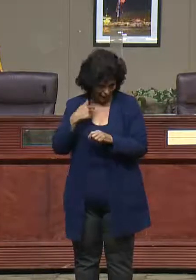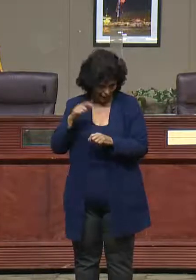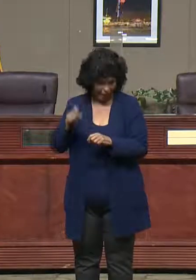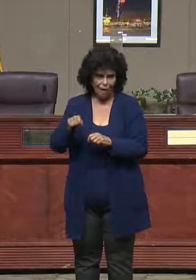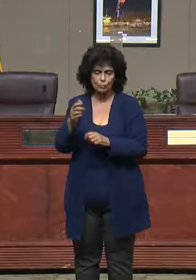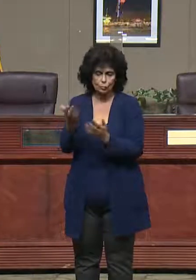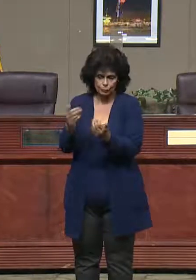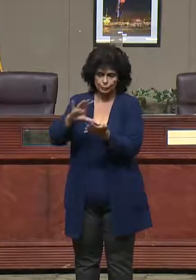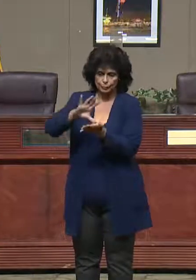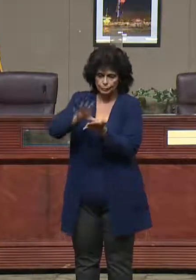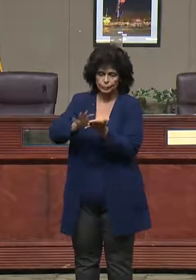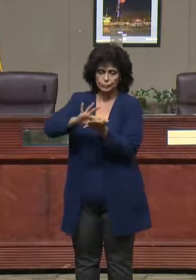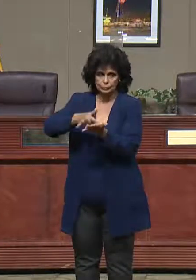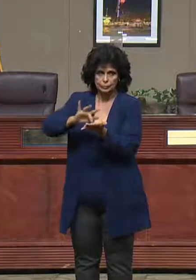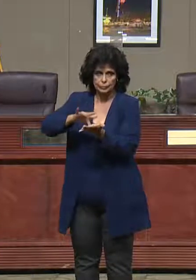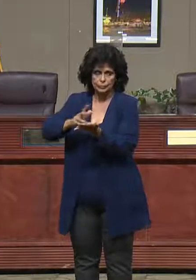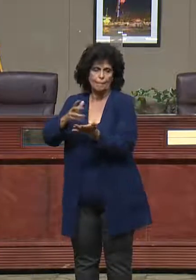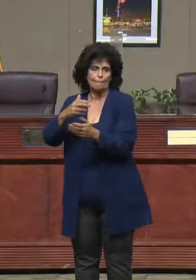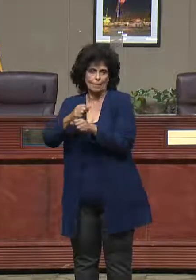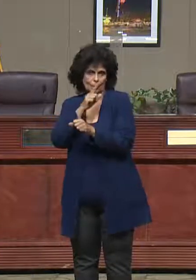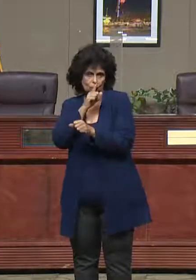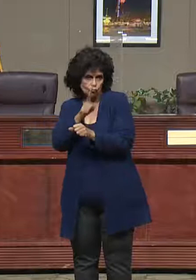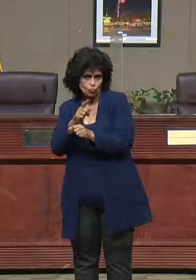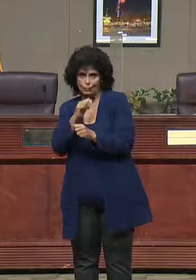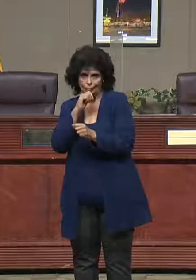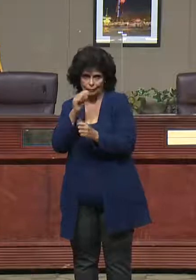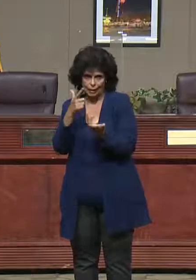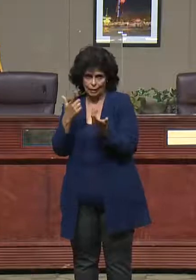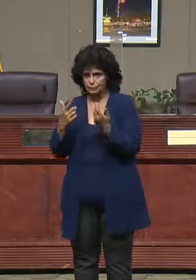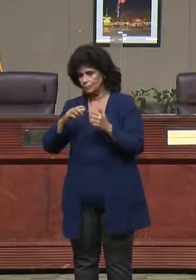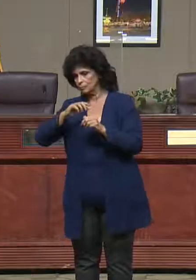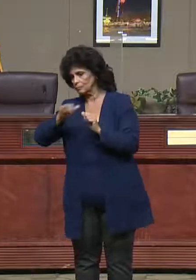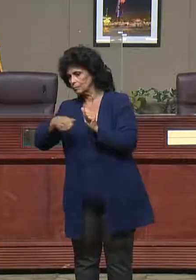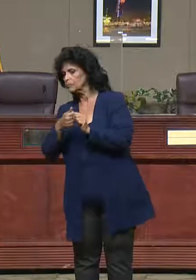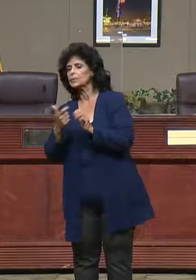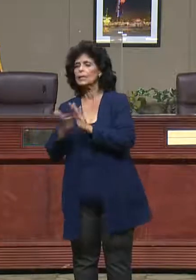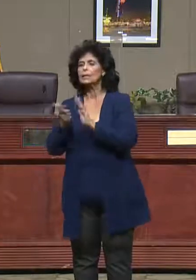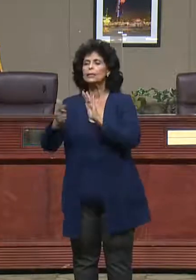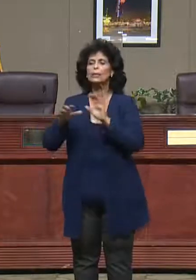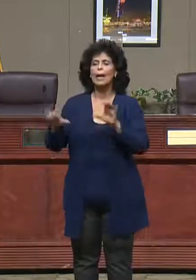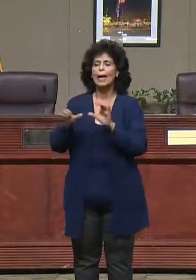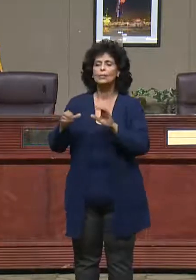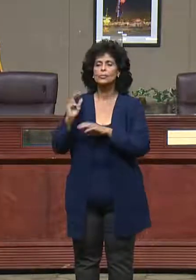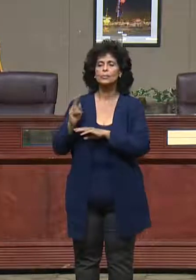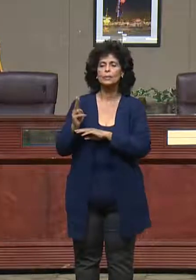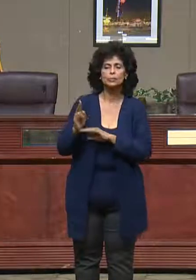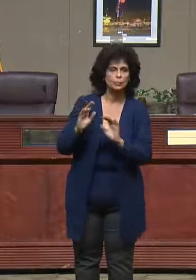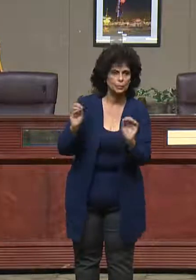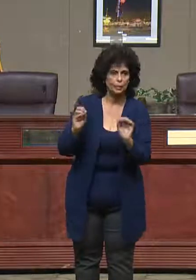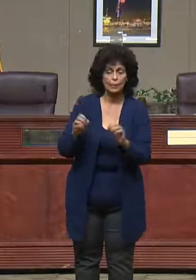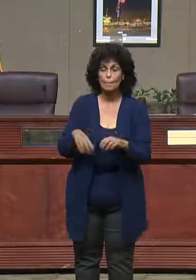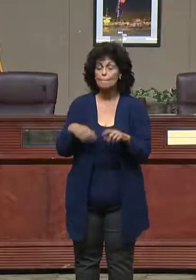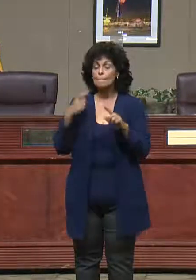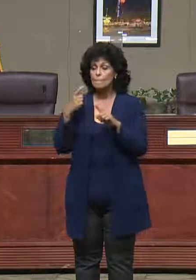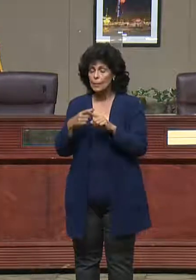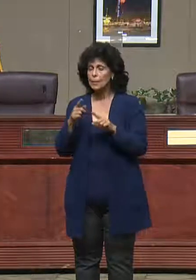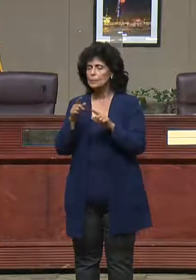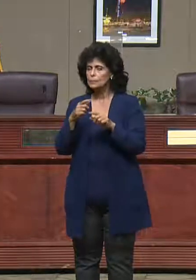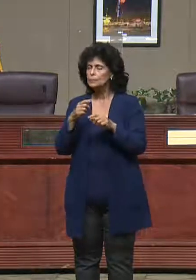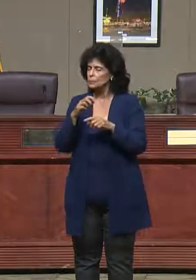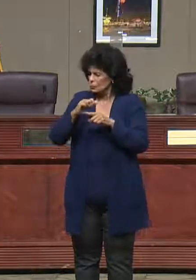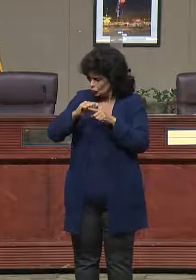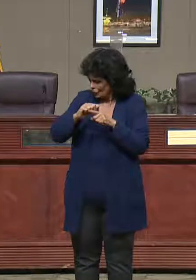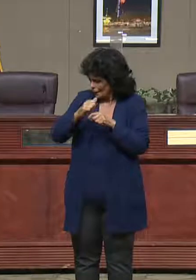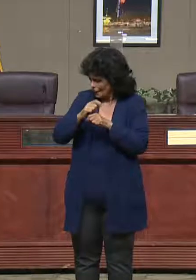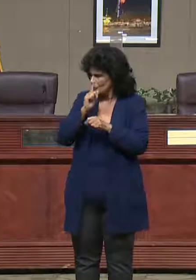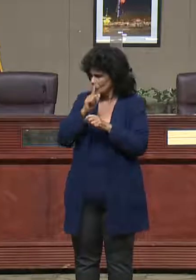for criminal records. And they will all receive a on-site training about vaccinating, just to be sure that